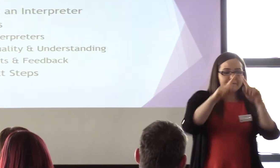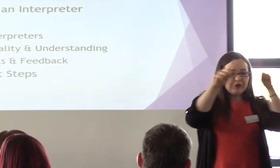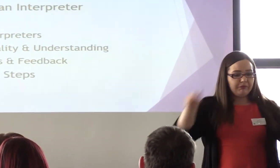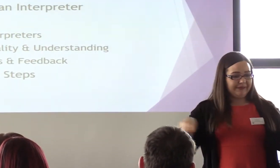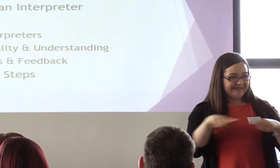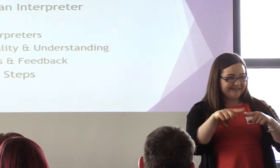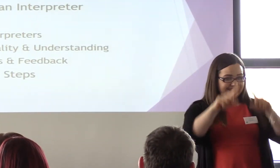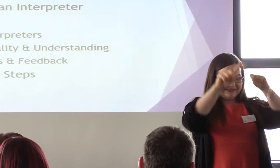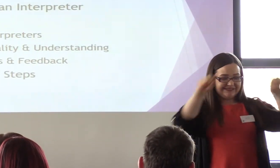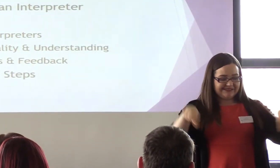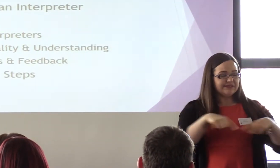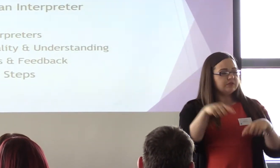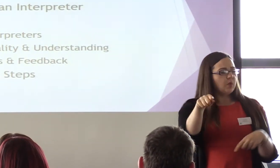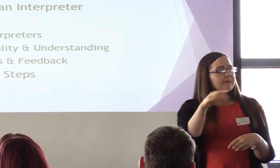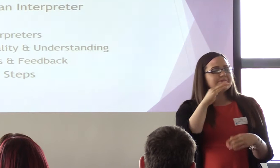talks about the user pyramid.